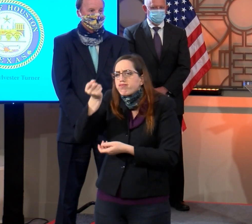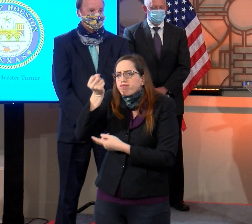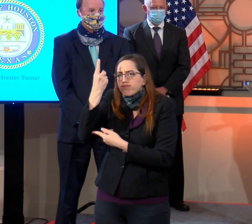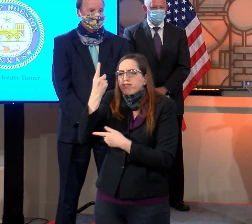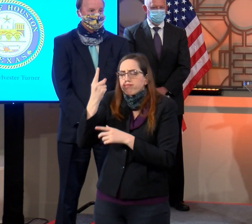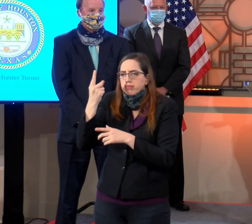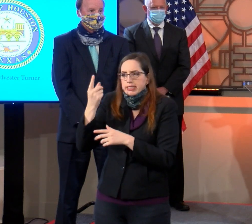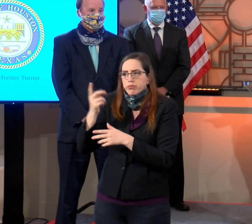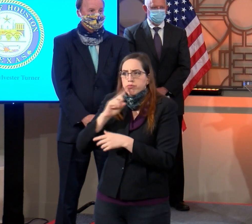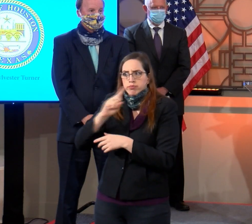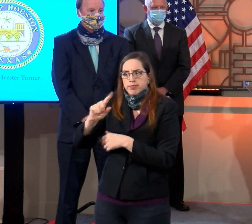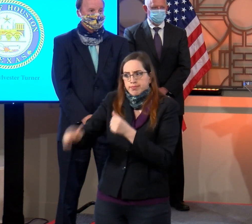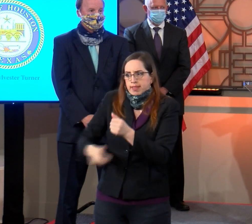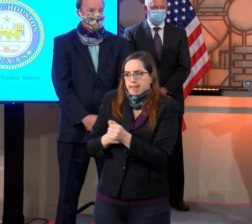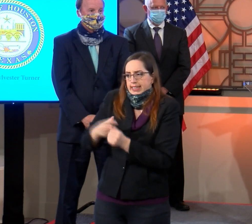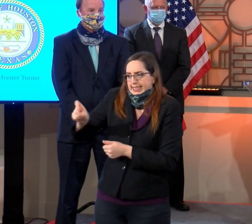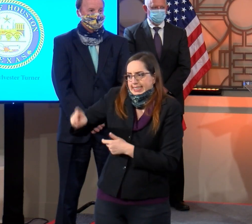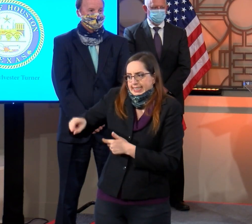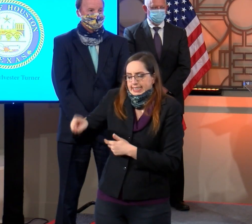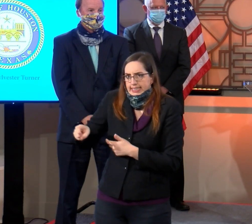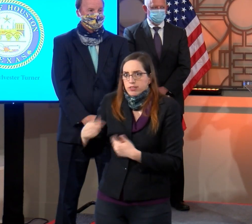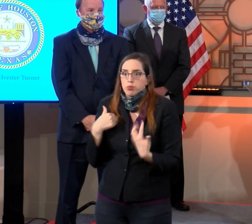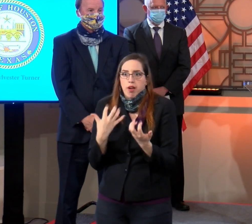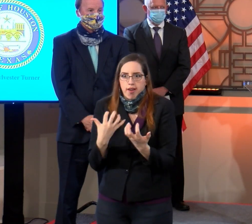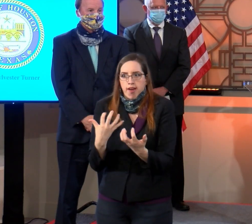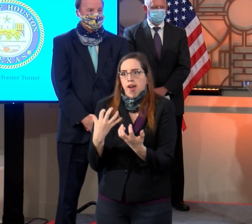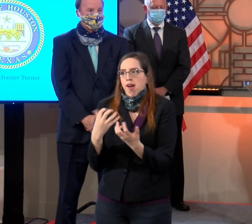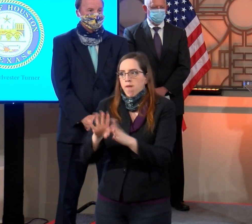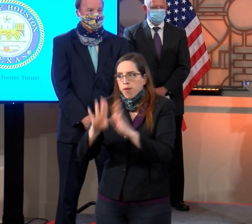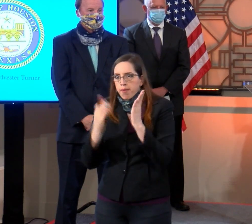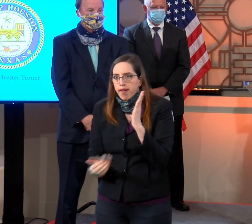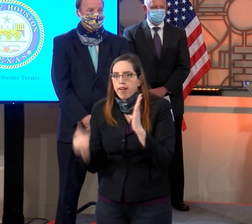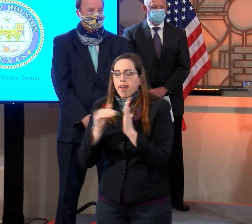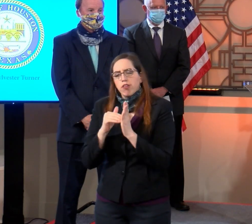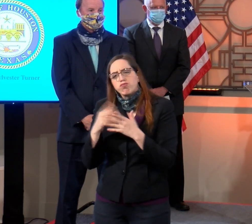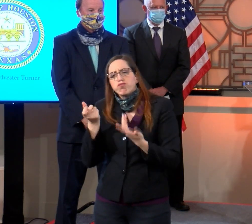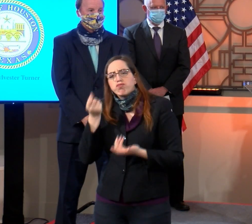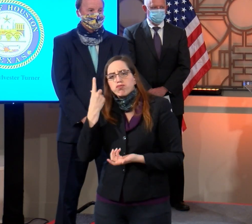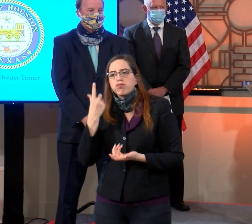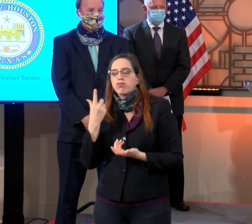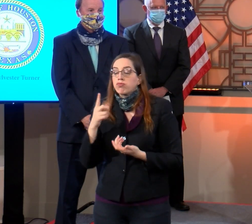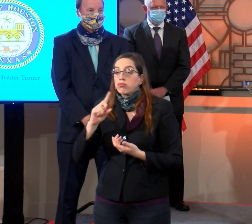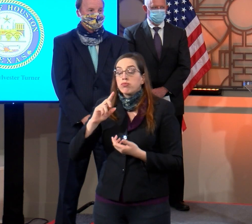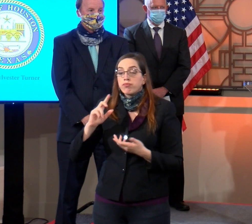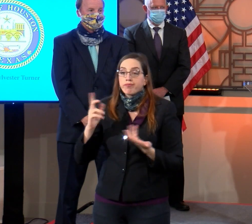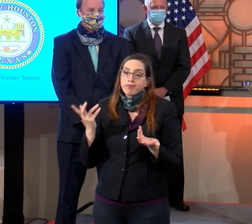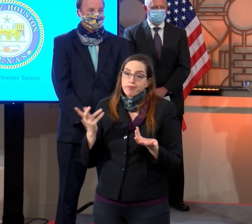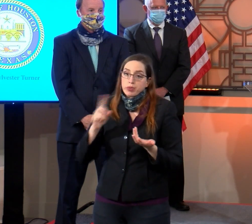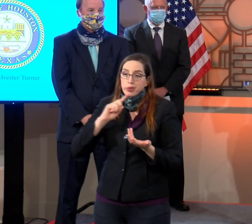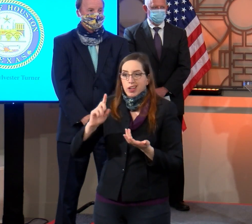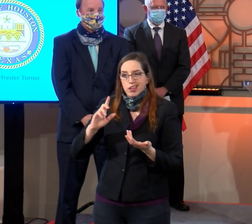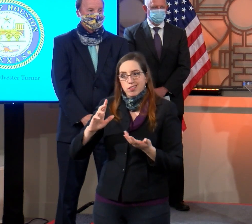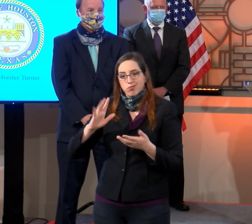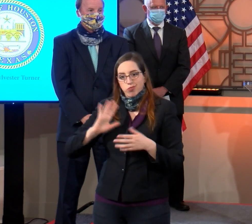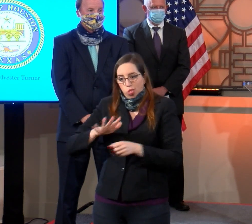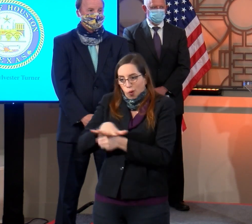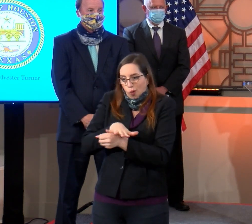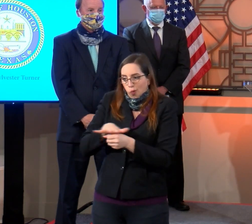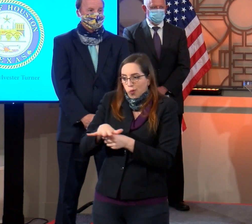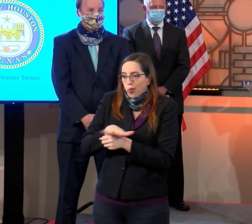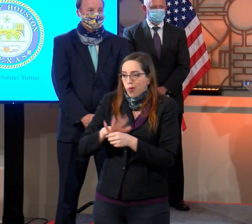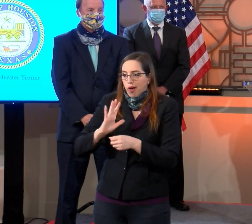the need and the desire to reopen. It has always been the intent of all of us here